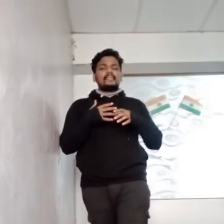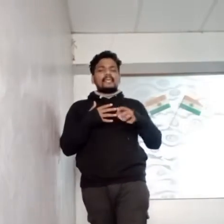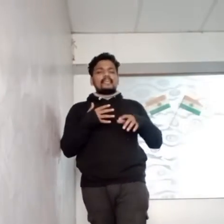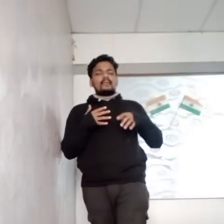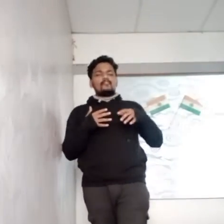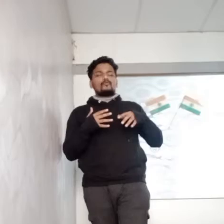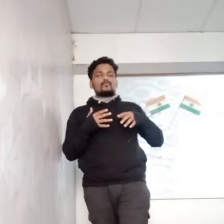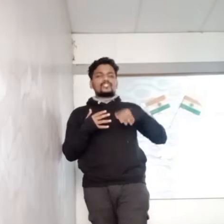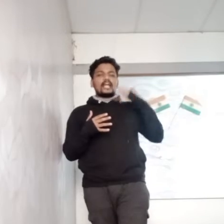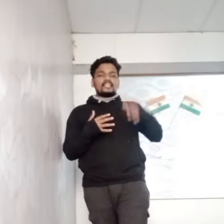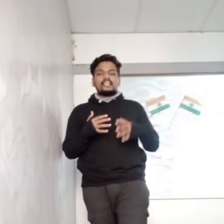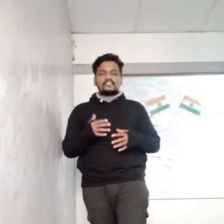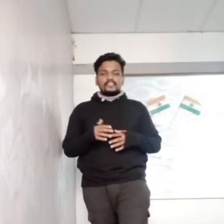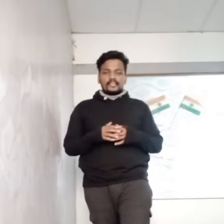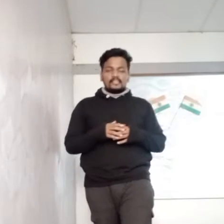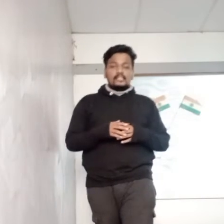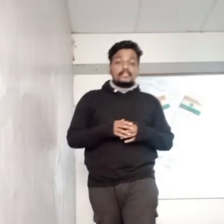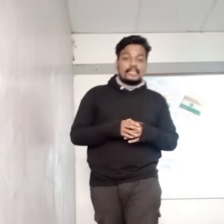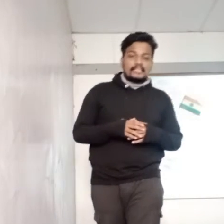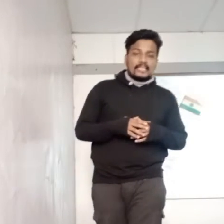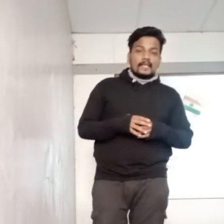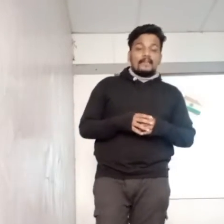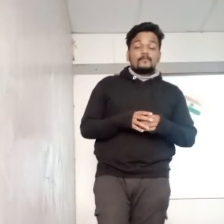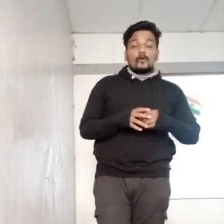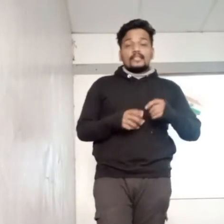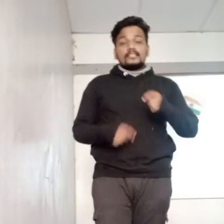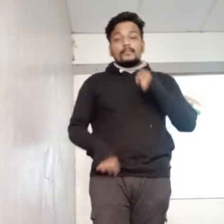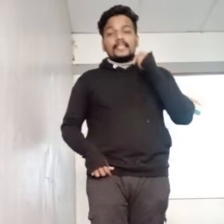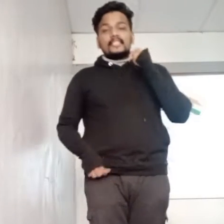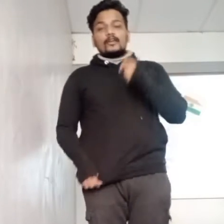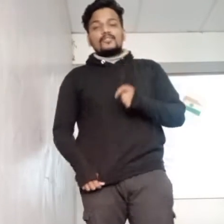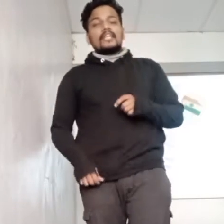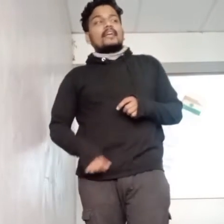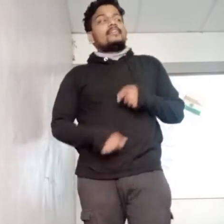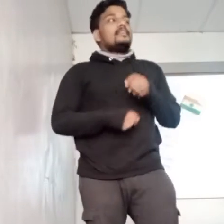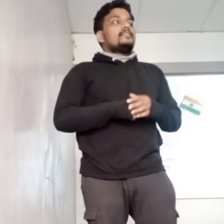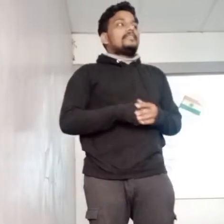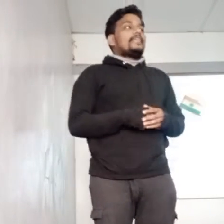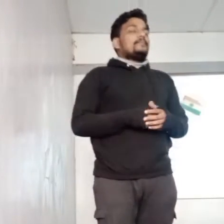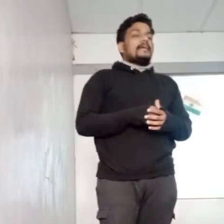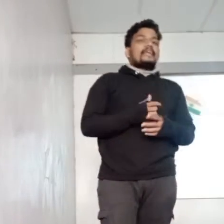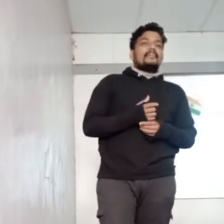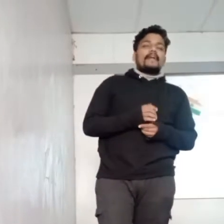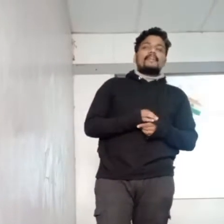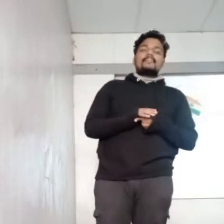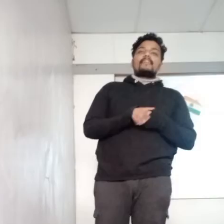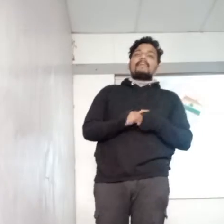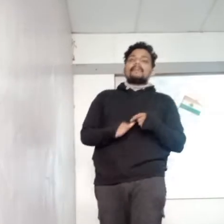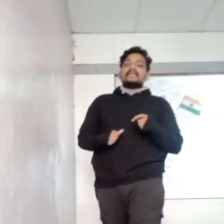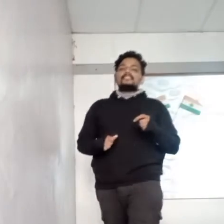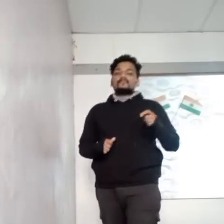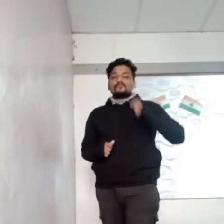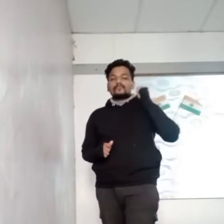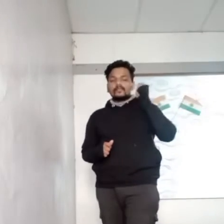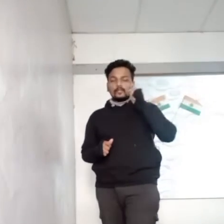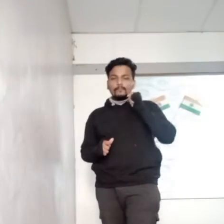and I have to start that thread. That time I am calling the method of start. That time I can directly write as job